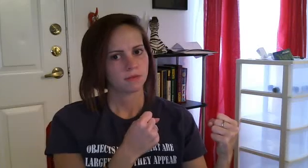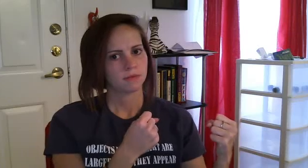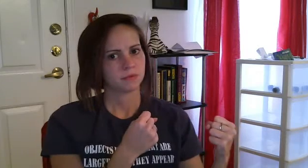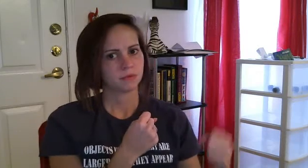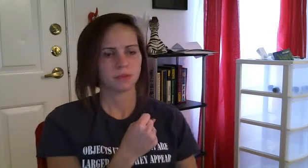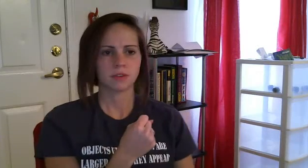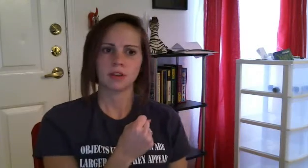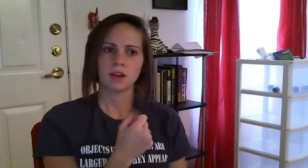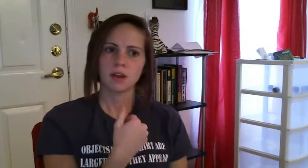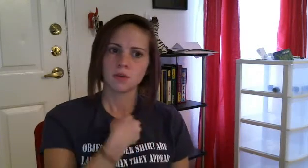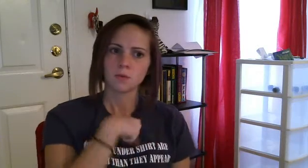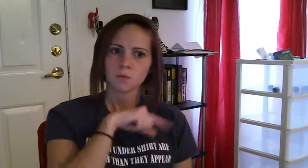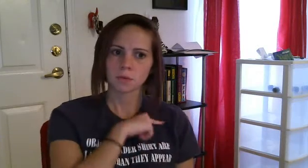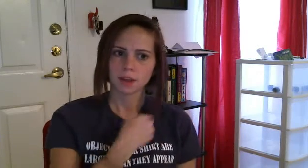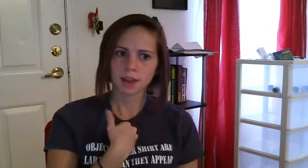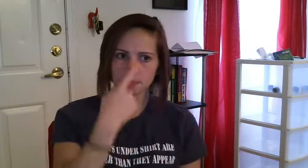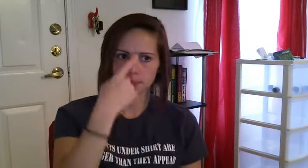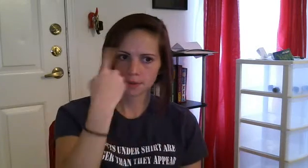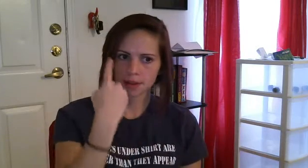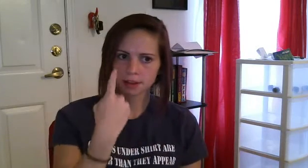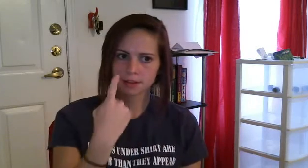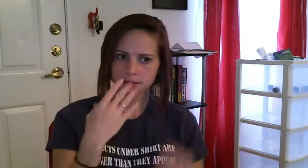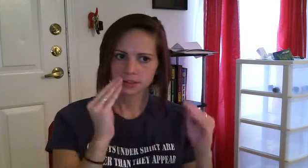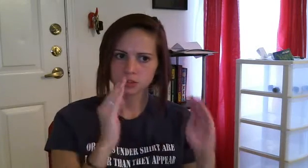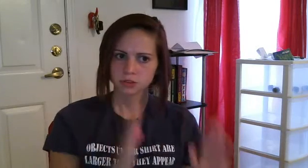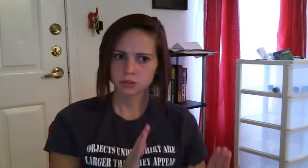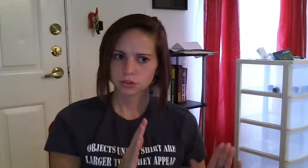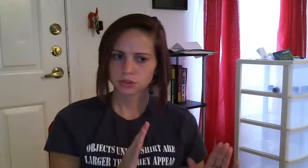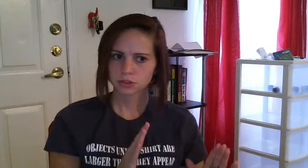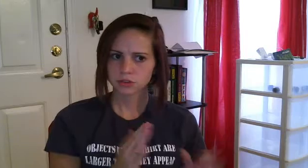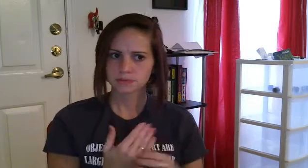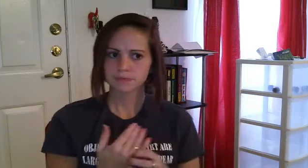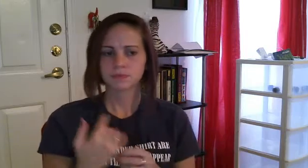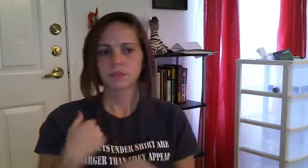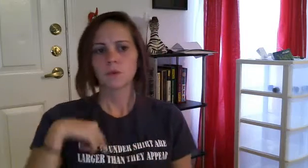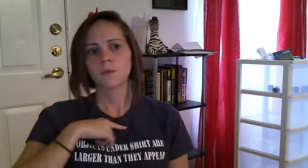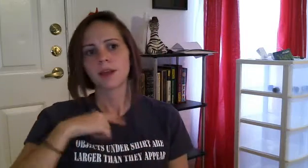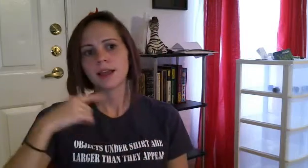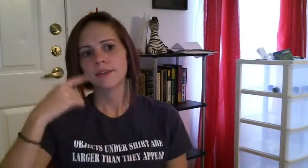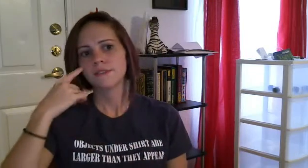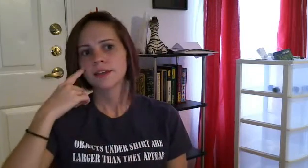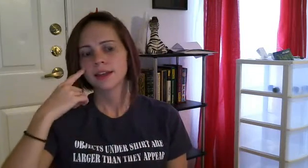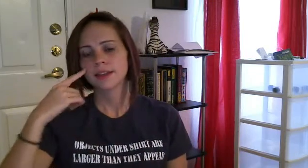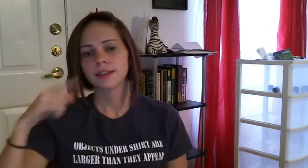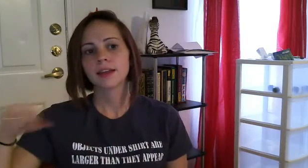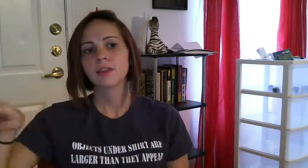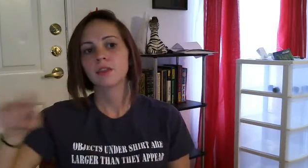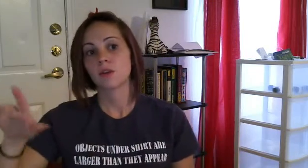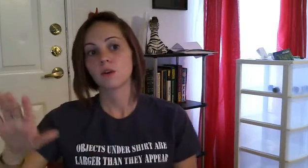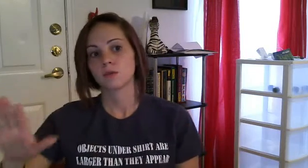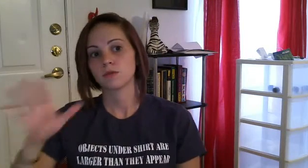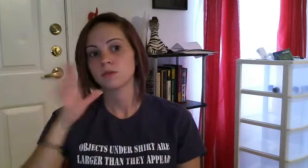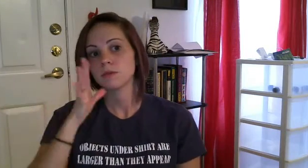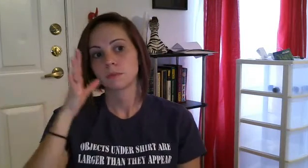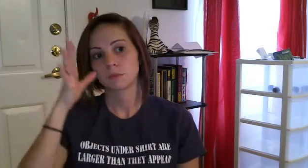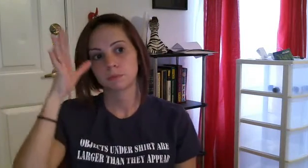of influence. They probably went to the principals and said, "I don't want my kid to be in a classroom with a black teacher." And my parents